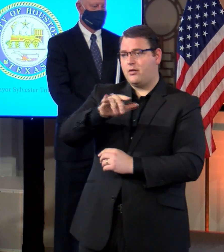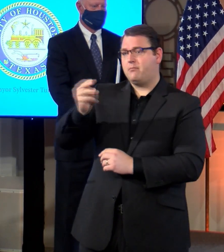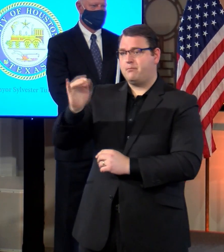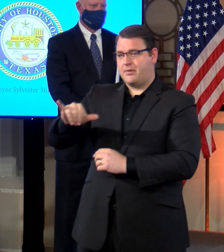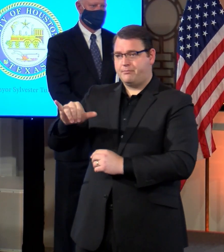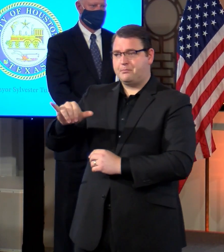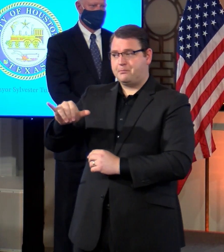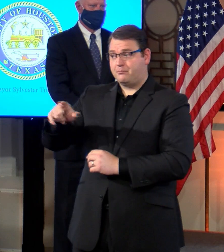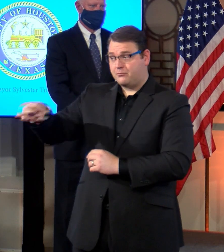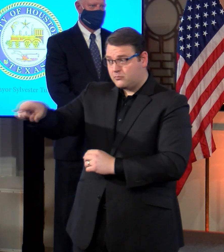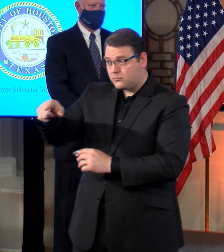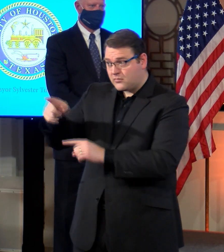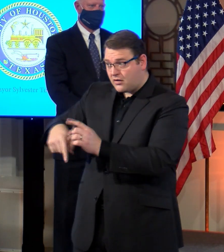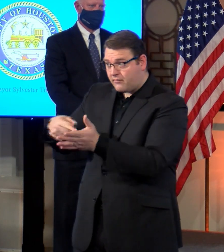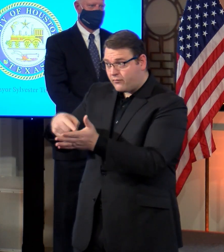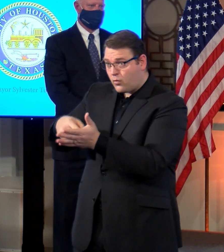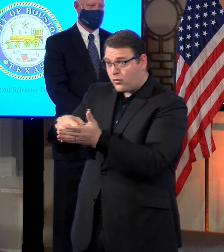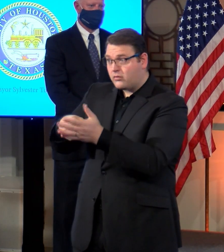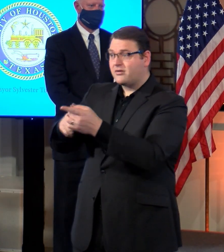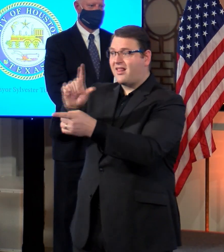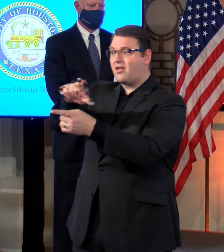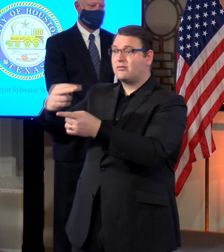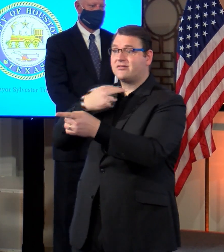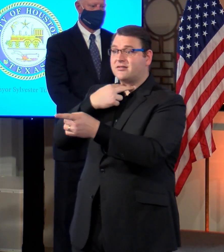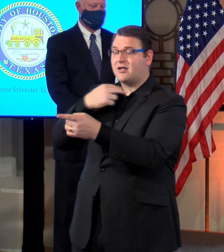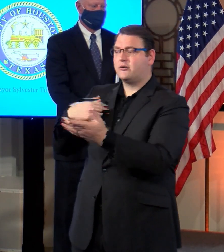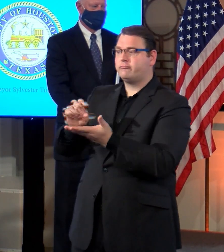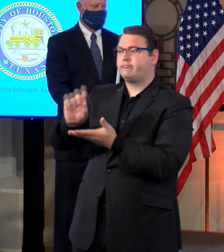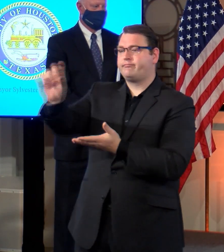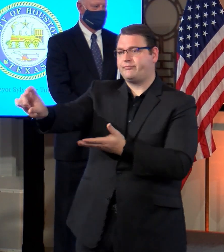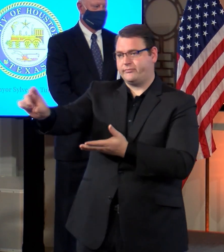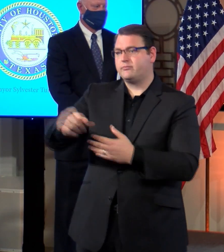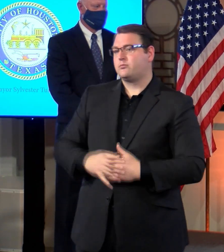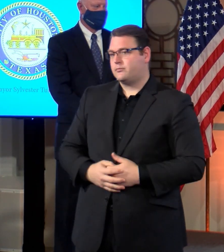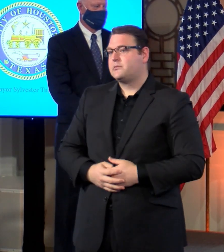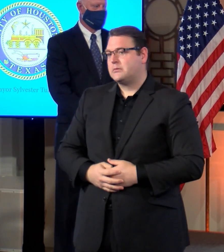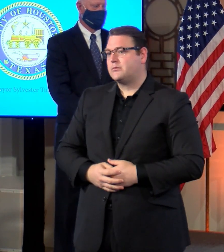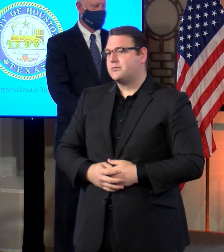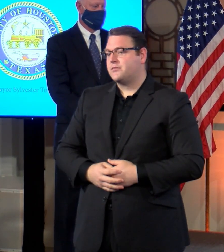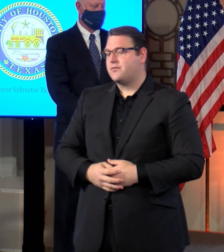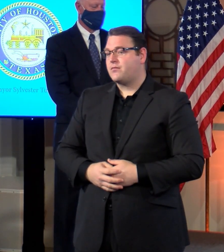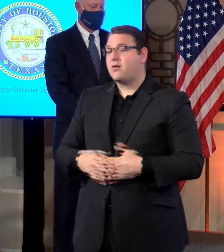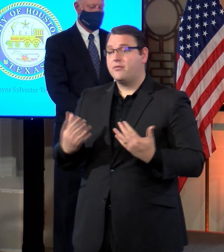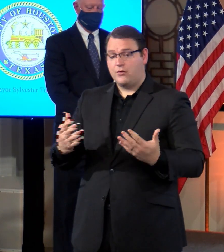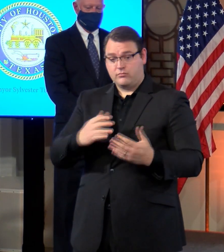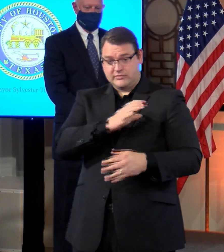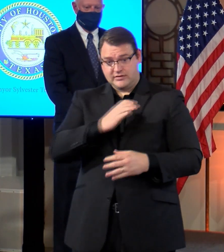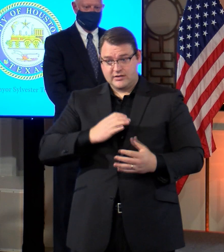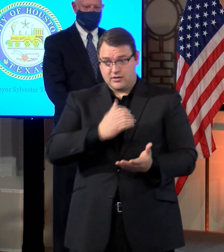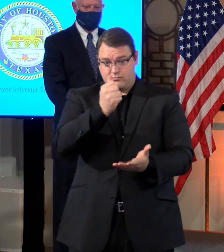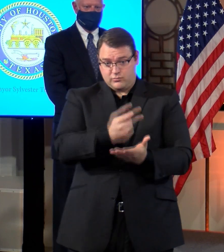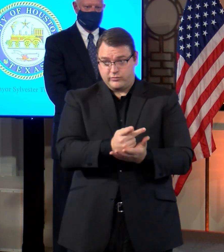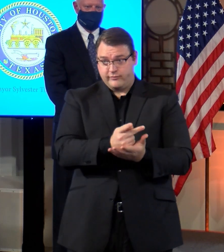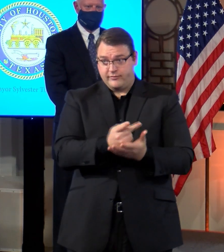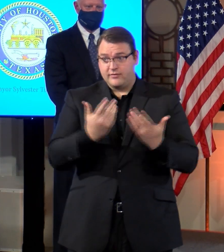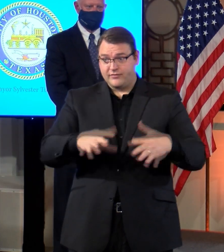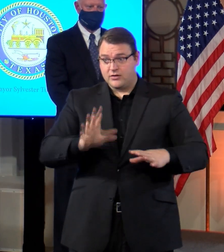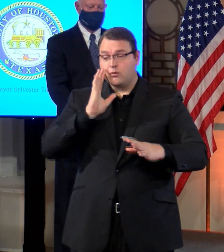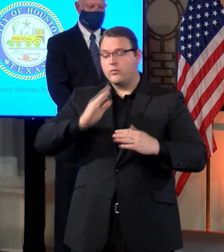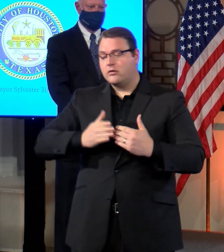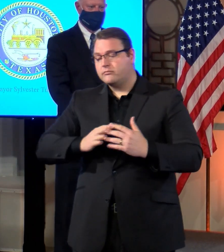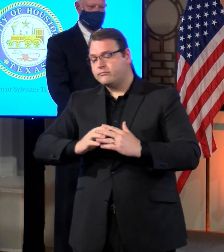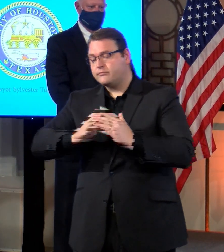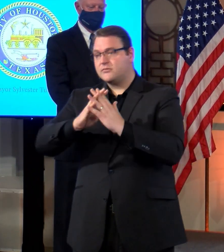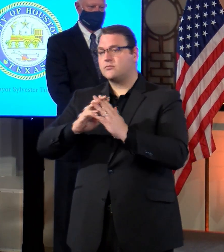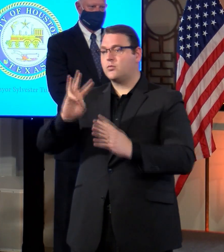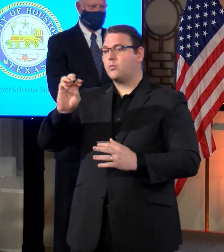And so once the city approves, we will launch the rental assistance program website, and then we will operate